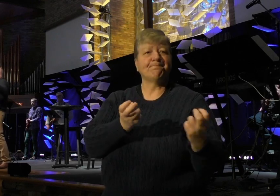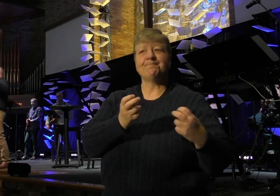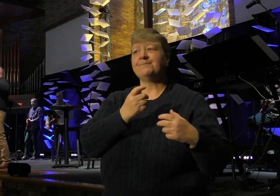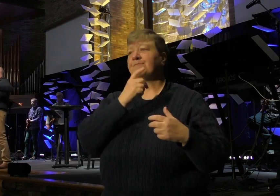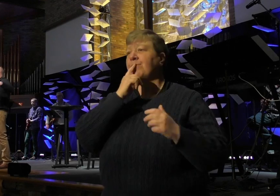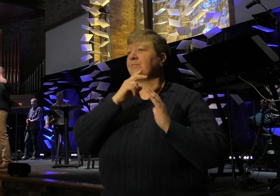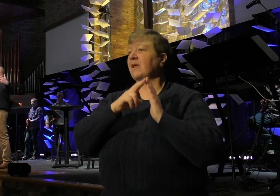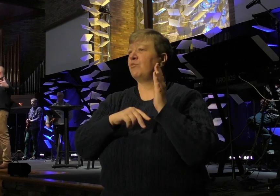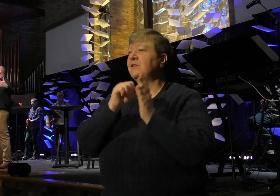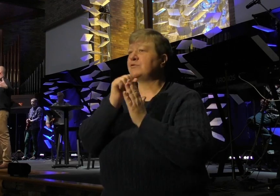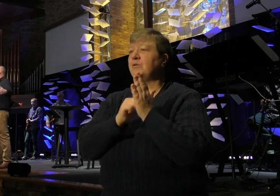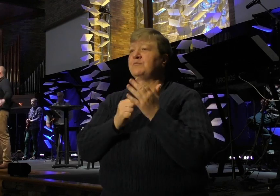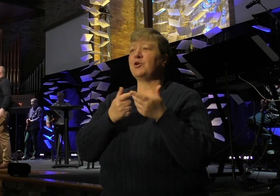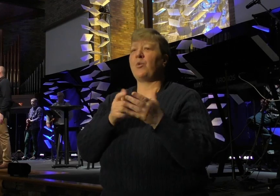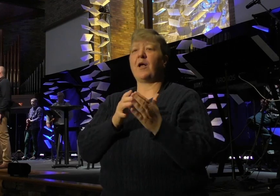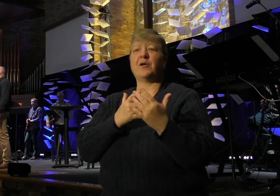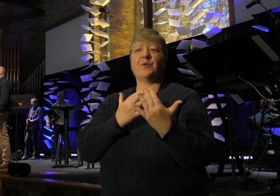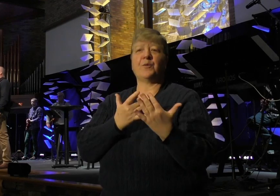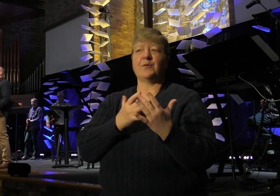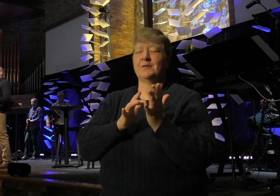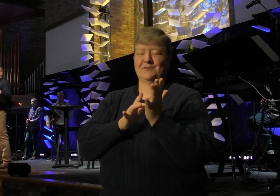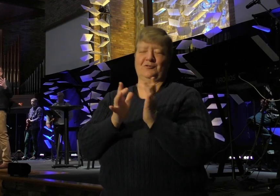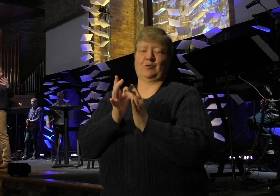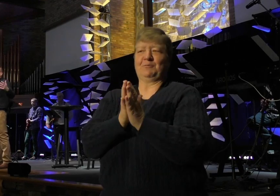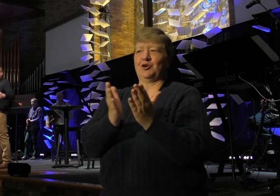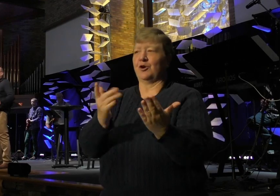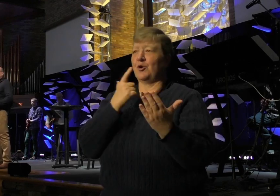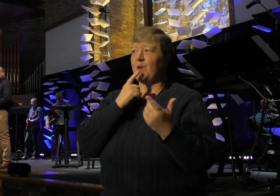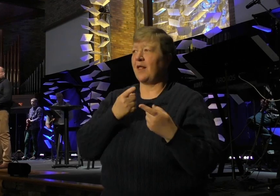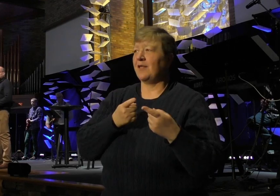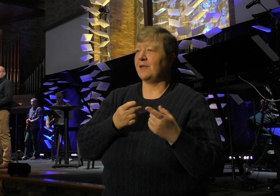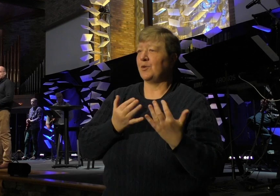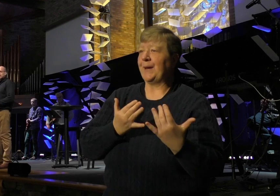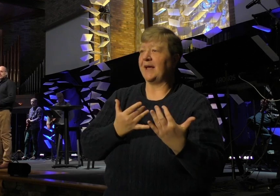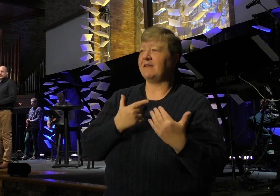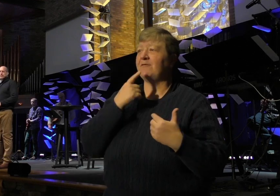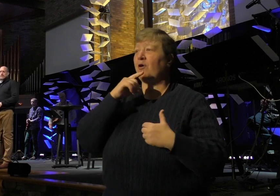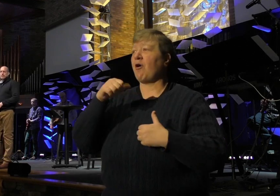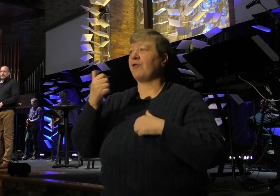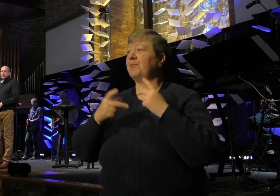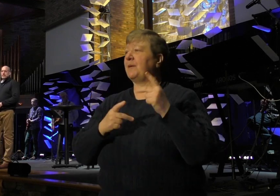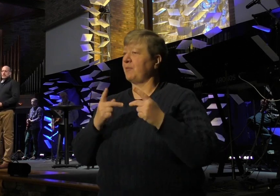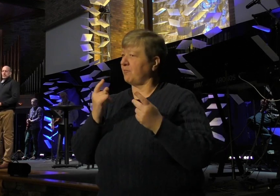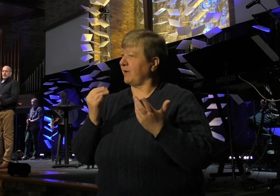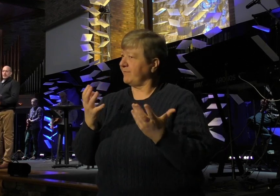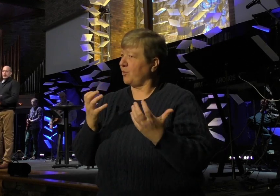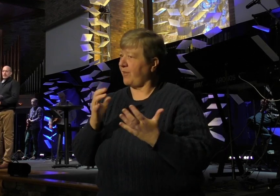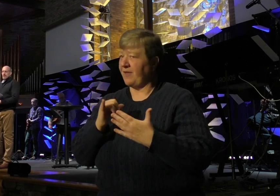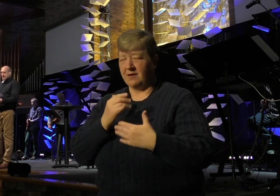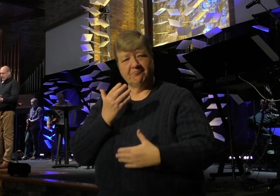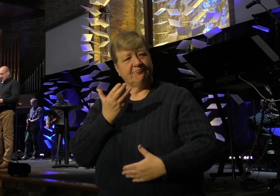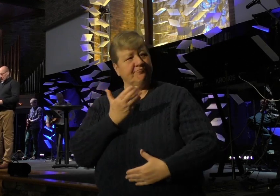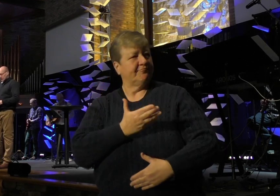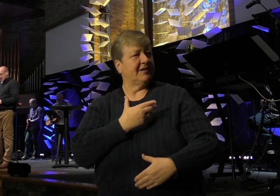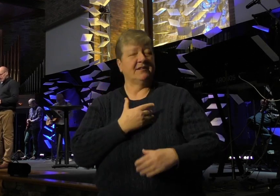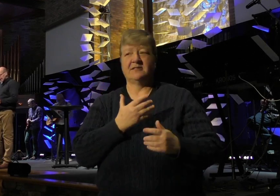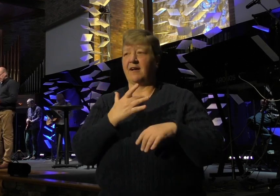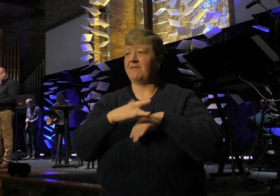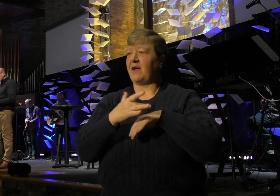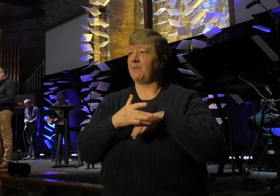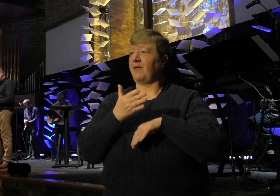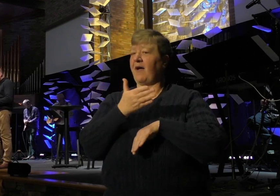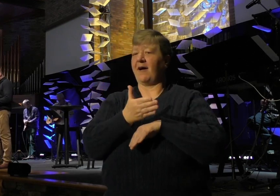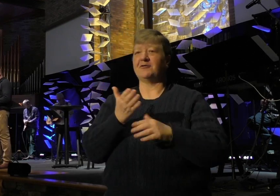read scripture while you're waiting for others to commune. But again, if you would like that, that's going to be available immediately following the service